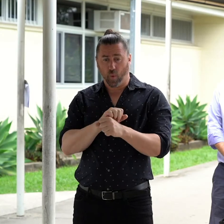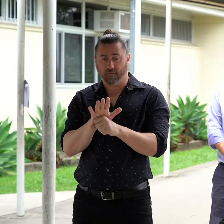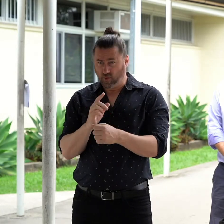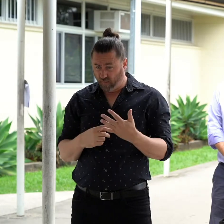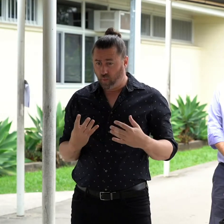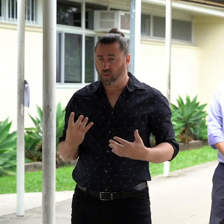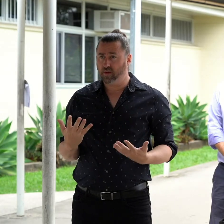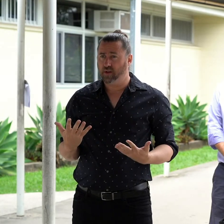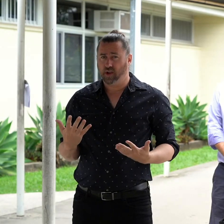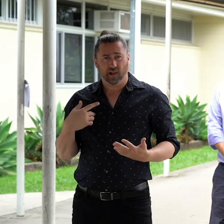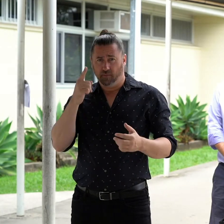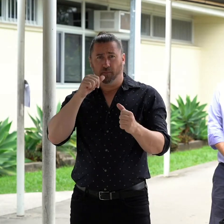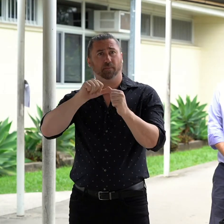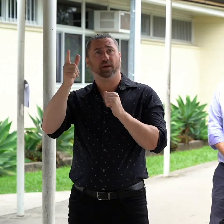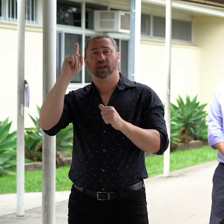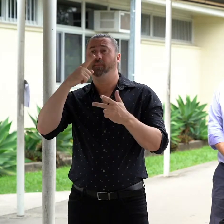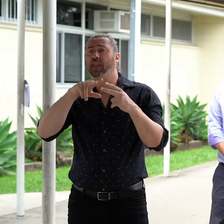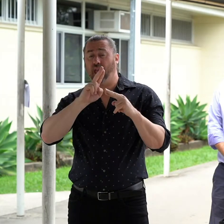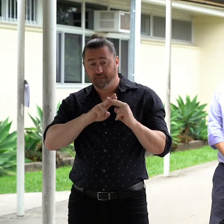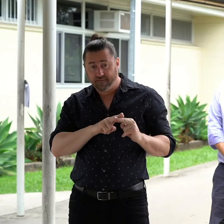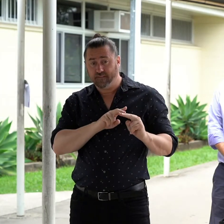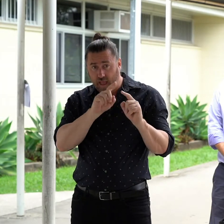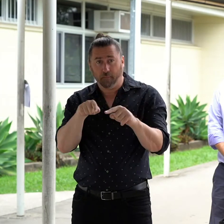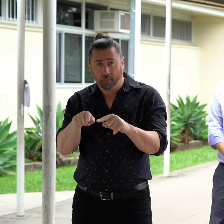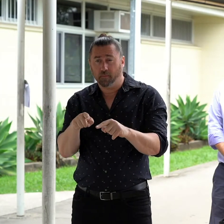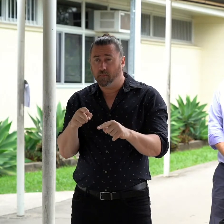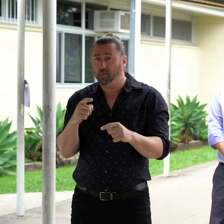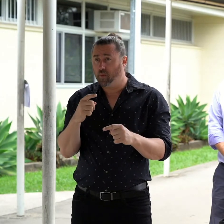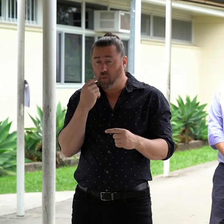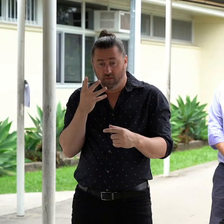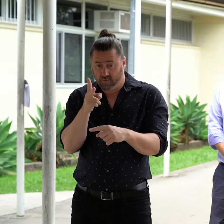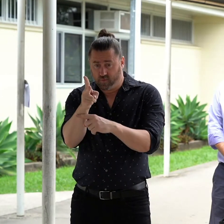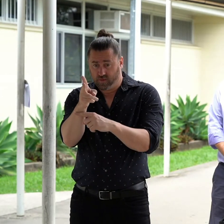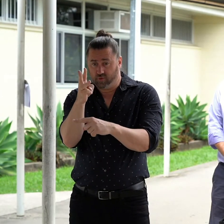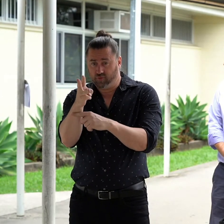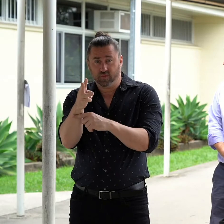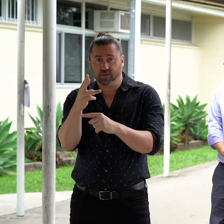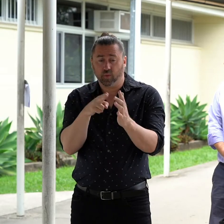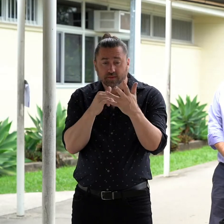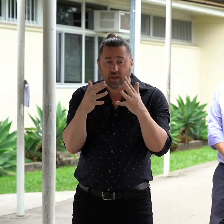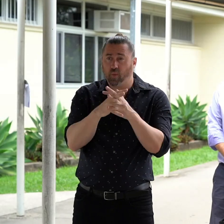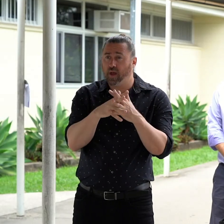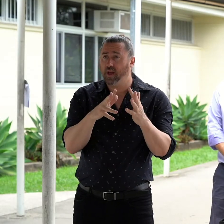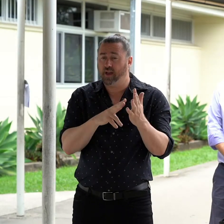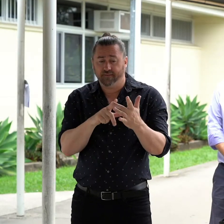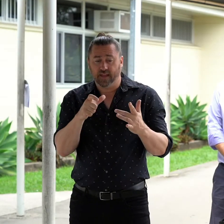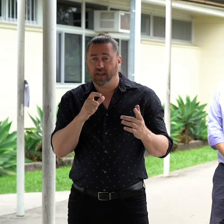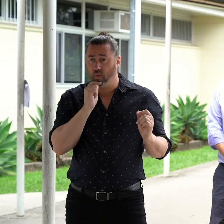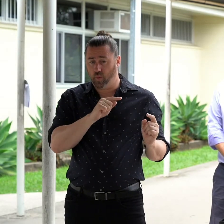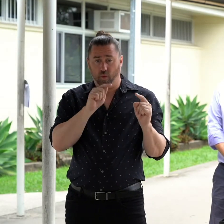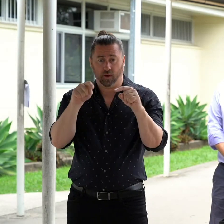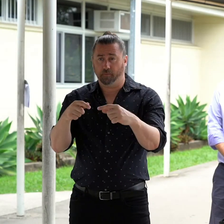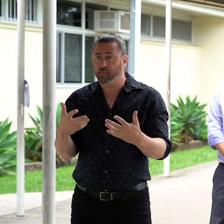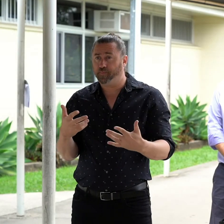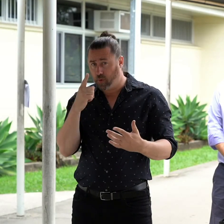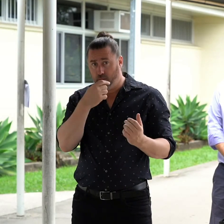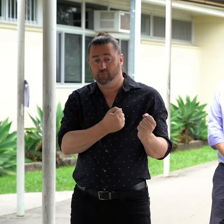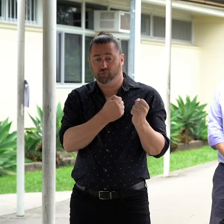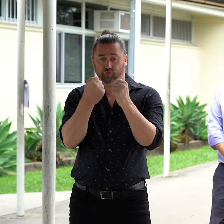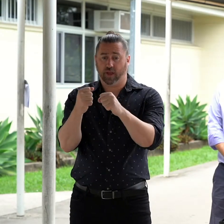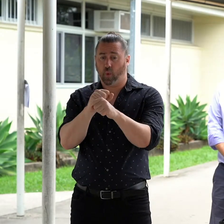to prepare ourselves when this virus comes, and it will be coming in a matter of weeks when we hit that 80% double dose.